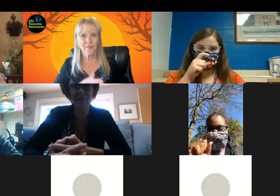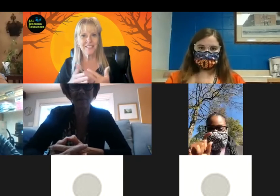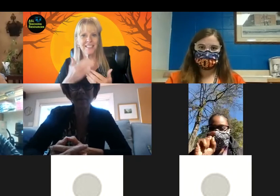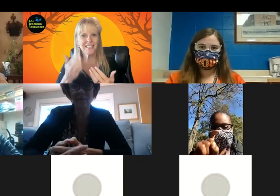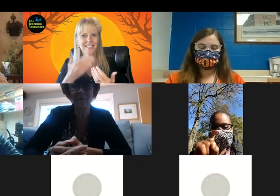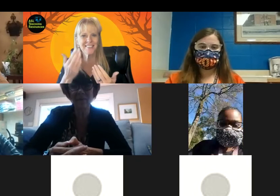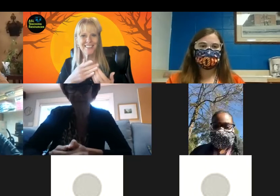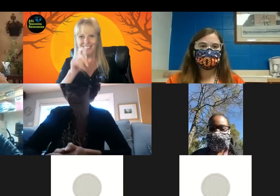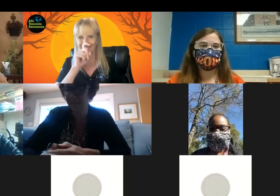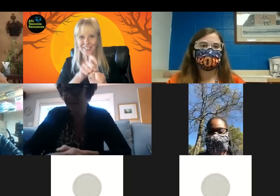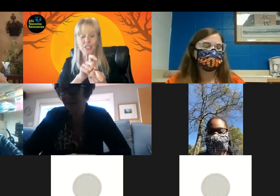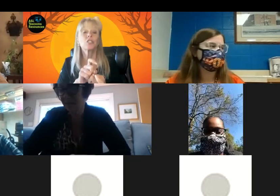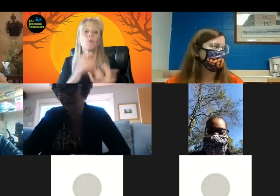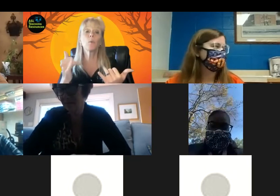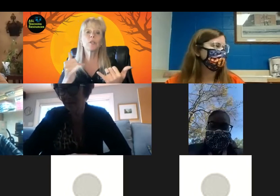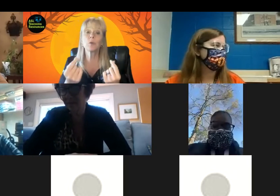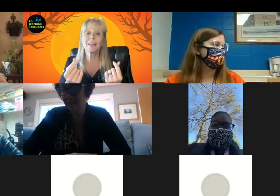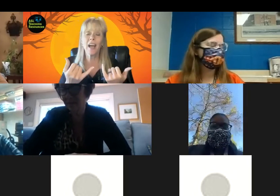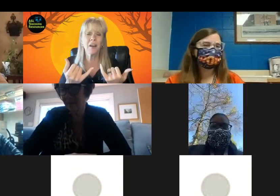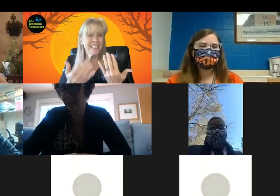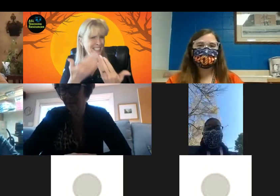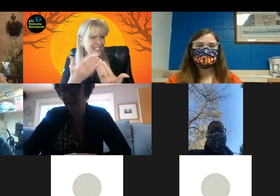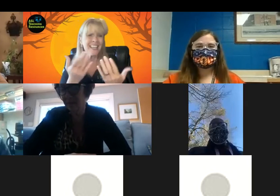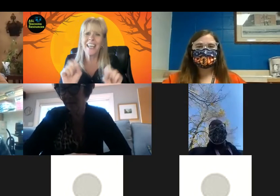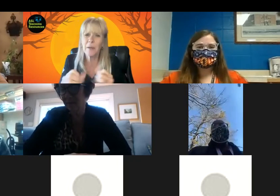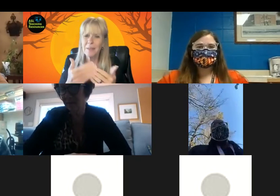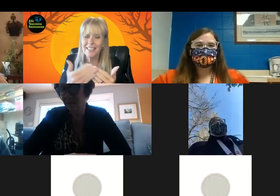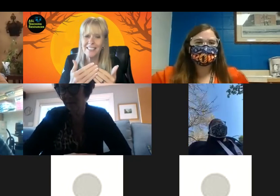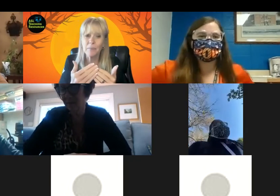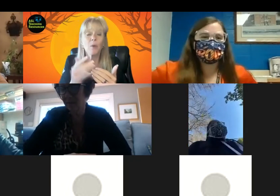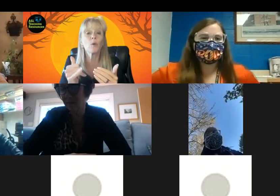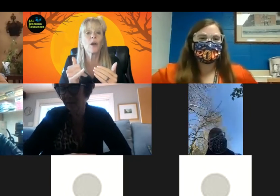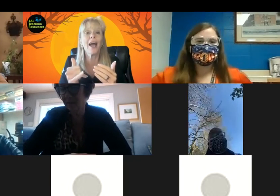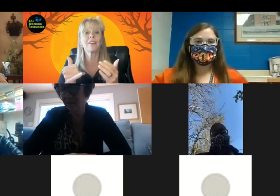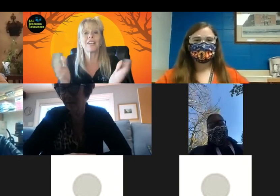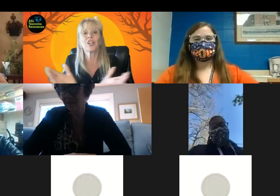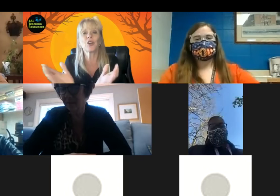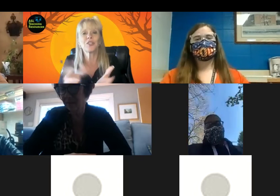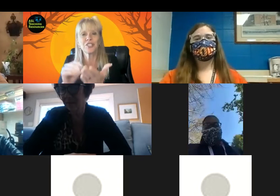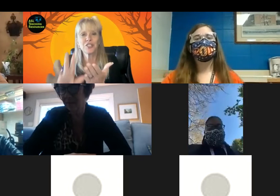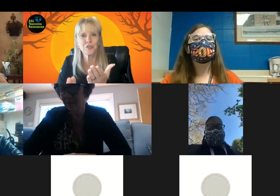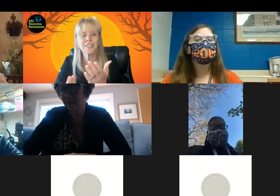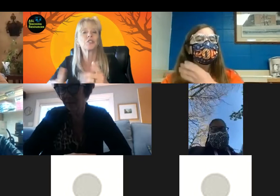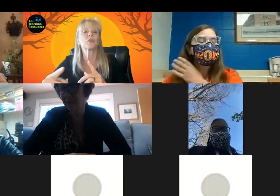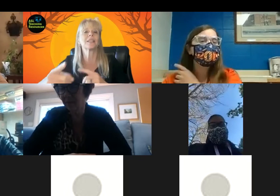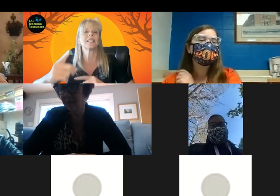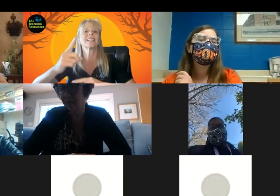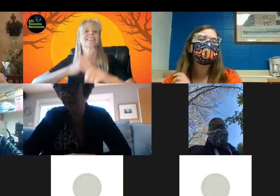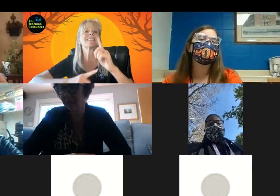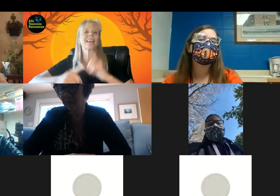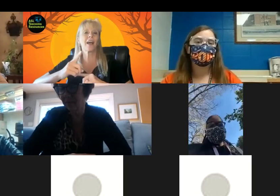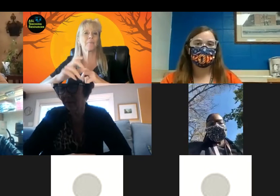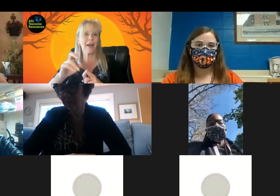Yeah, that was an easy one. Which, so what we're doing now, it's easy, it can be easy, but we're encouraging students to